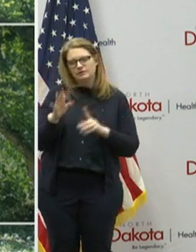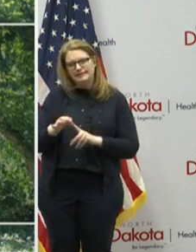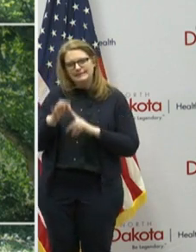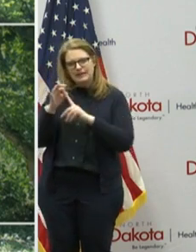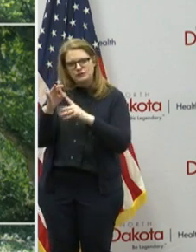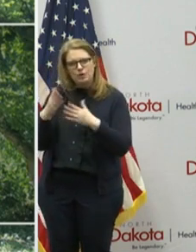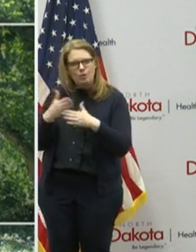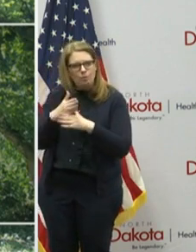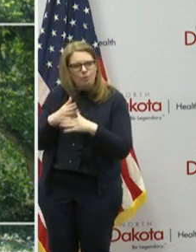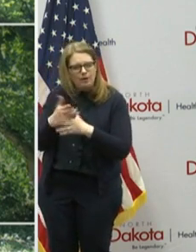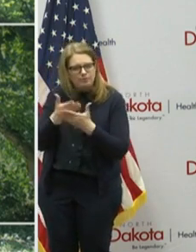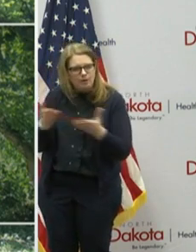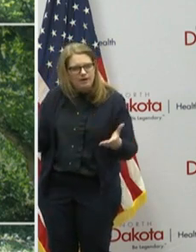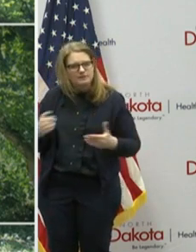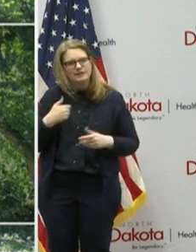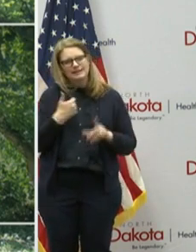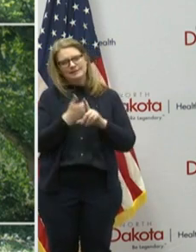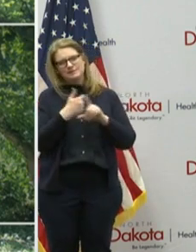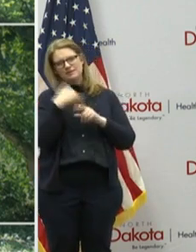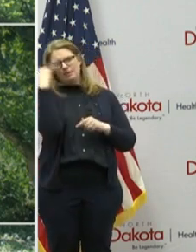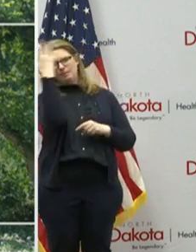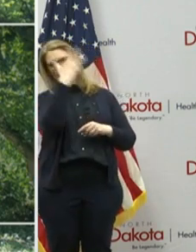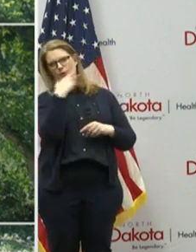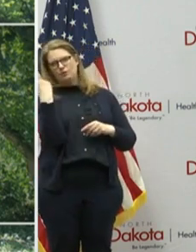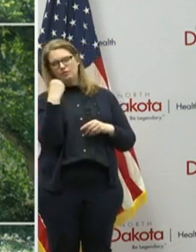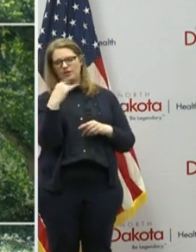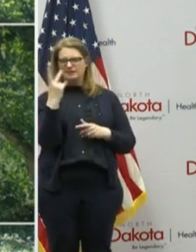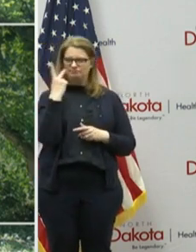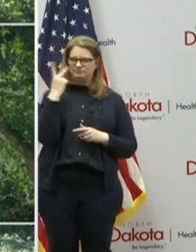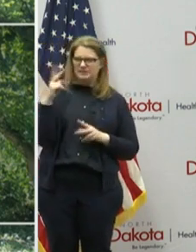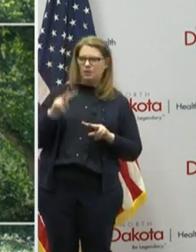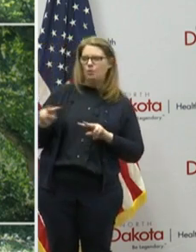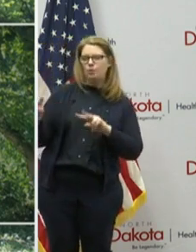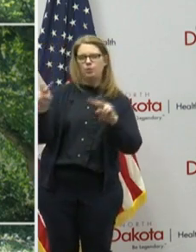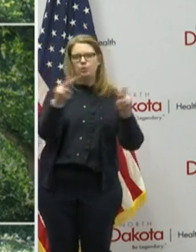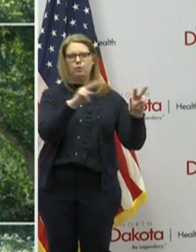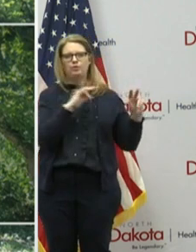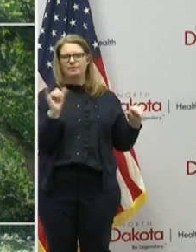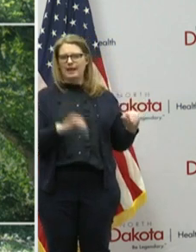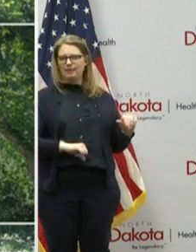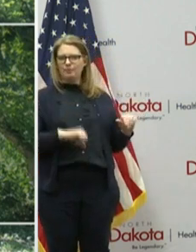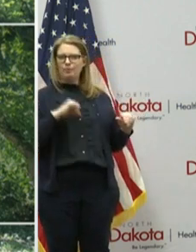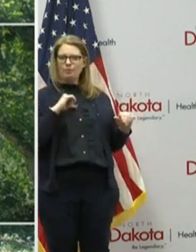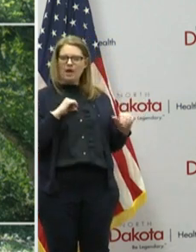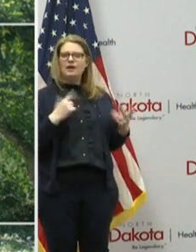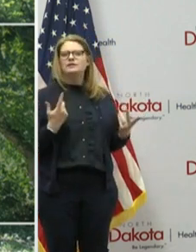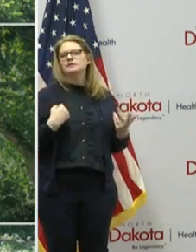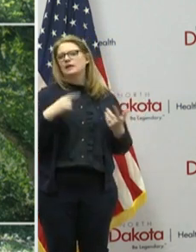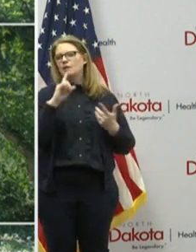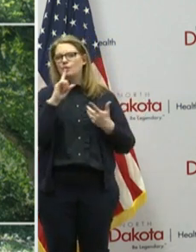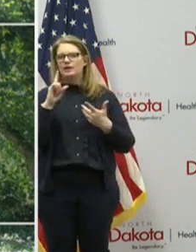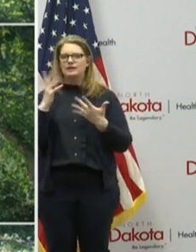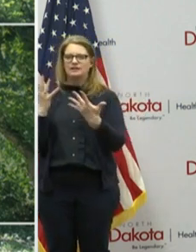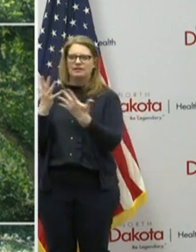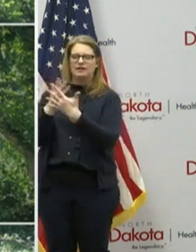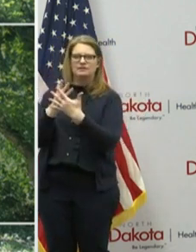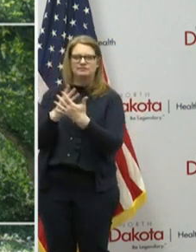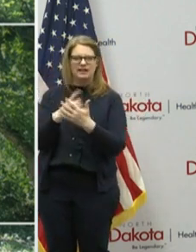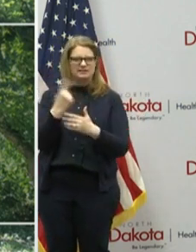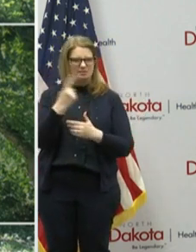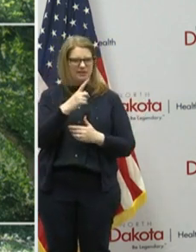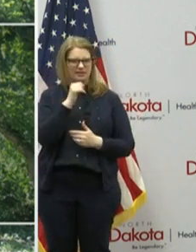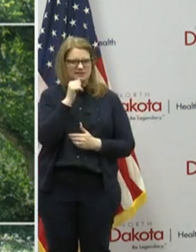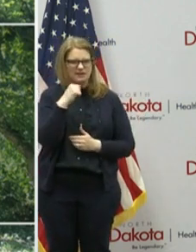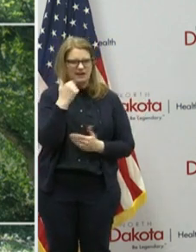beauty. And of course, they instill pride in communities. They work as living snow fences. They screen unpleasant sites. I didn't know we had any of those in North